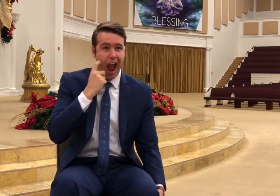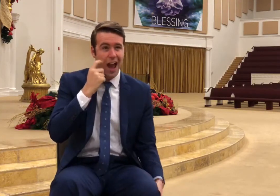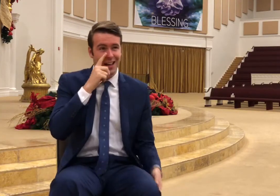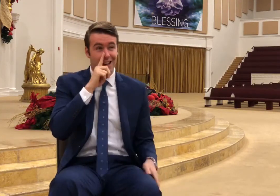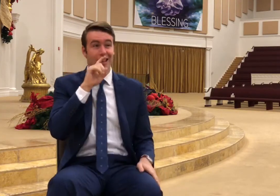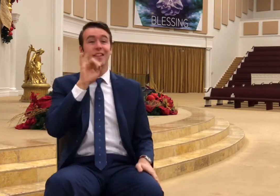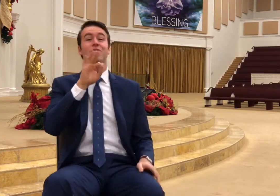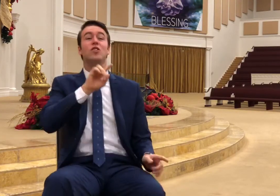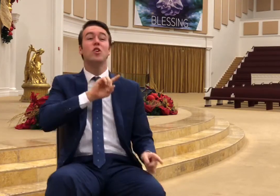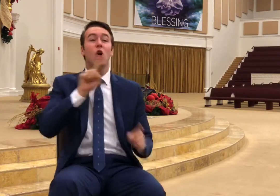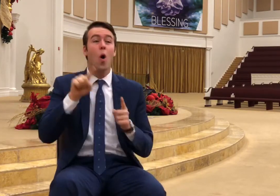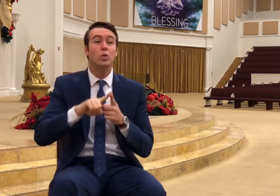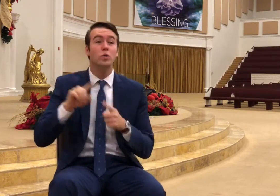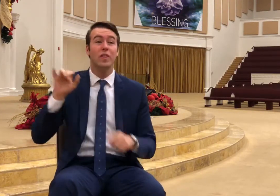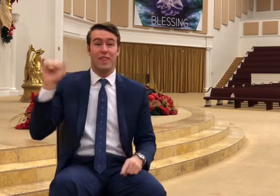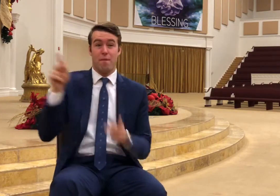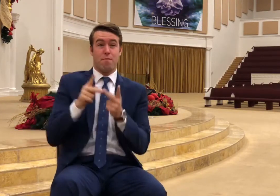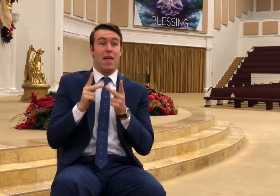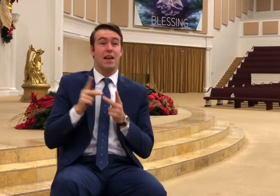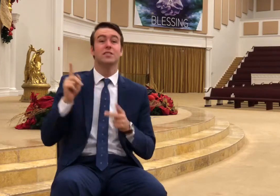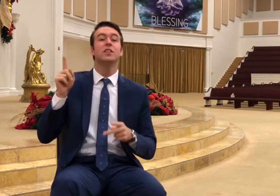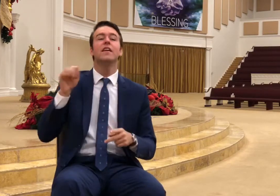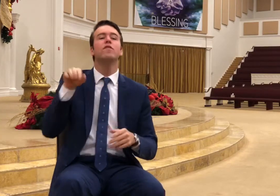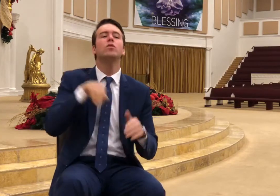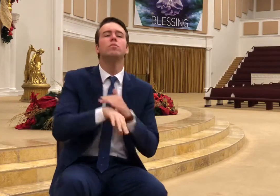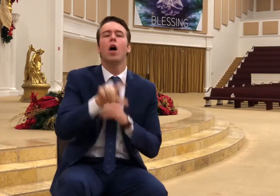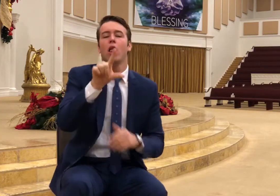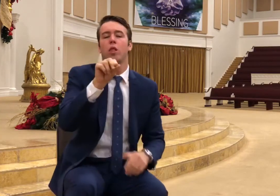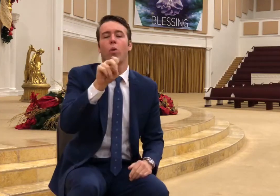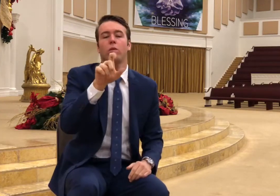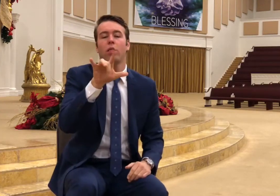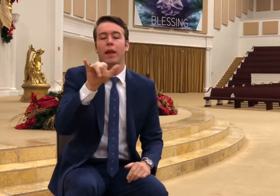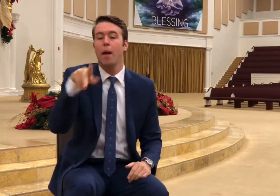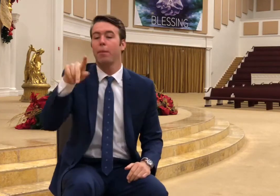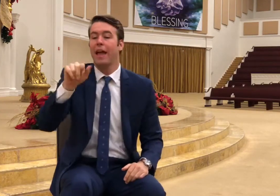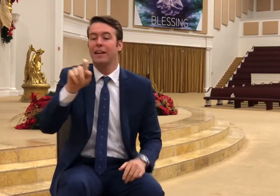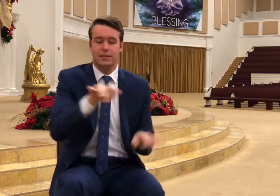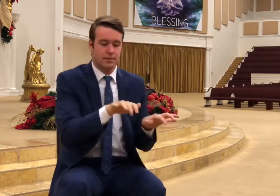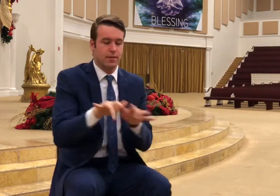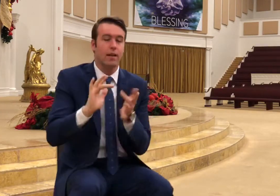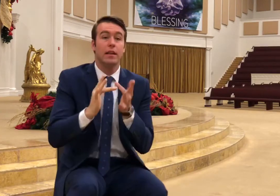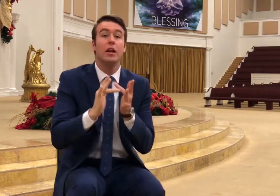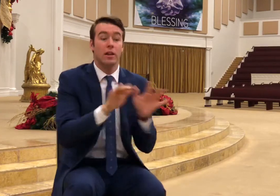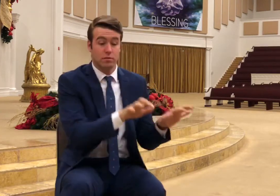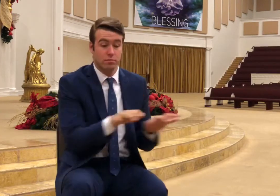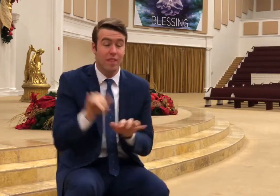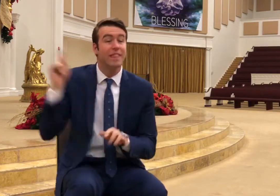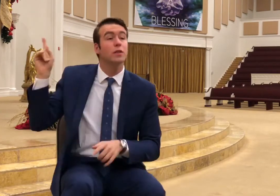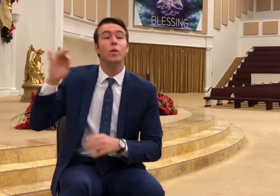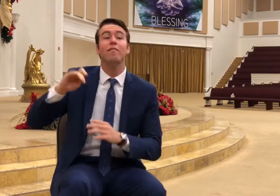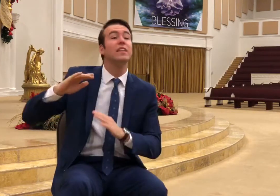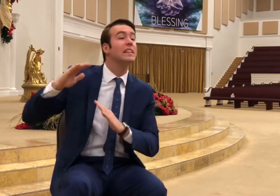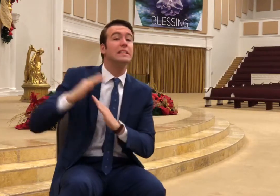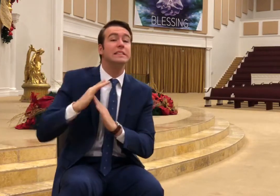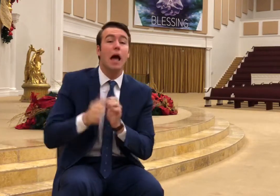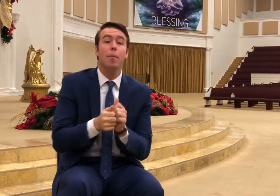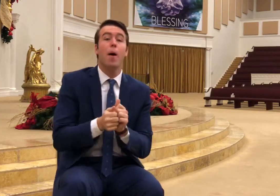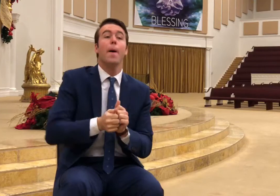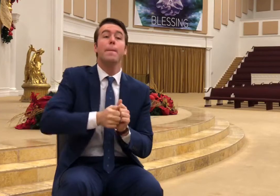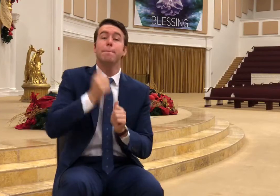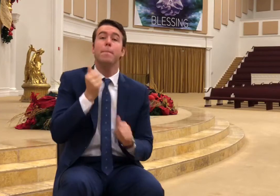If you go to Lonely Planet and you type in Naivutini and hiking, that is one of the top